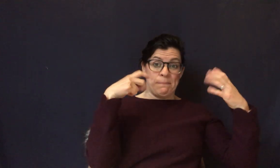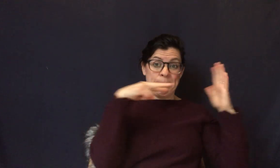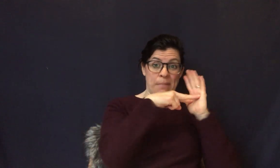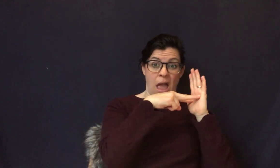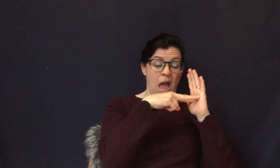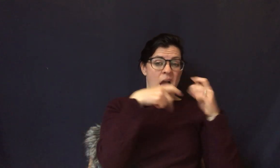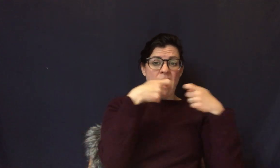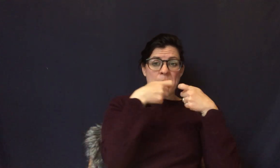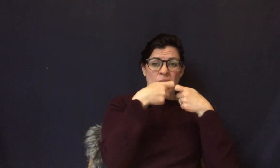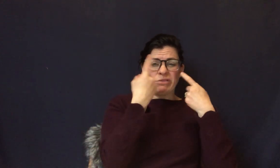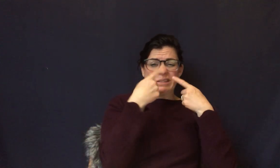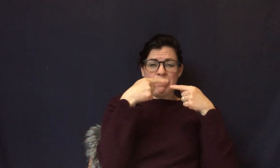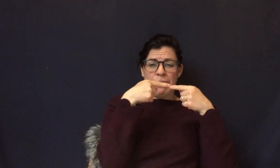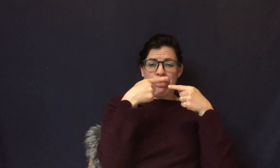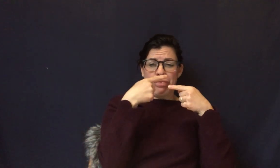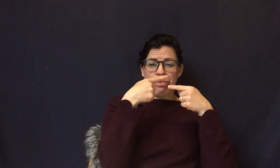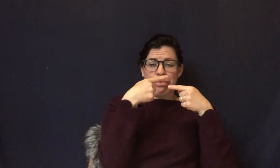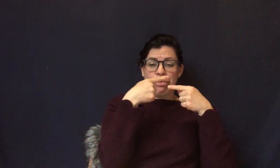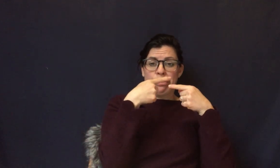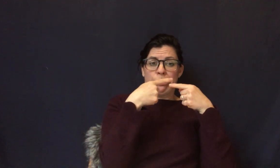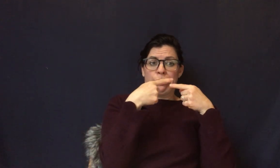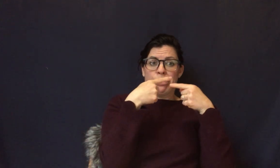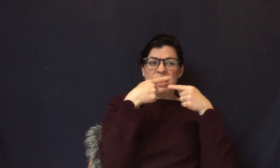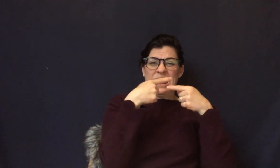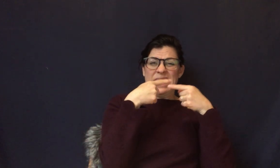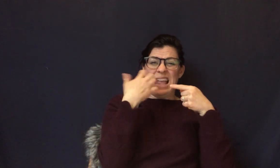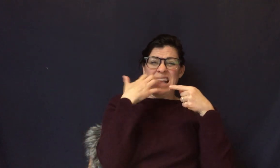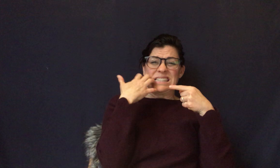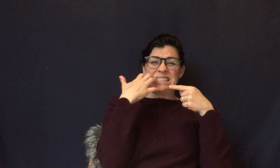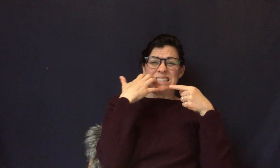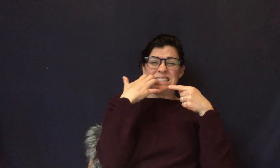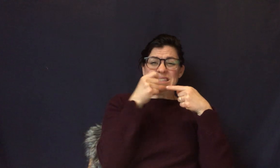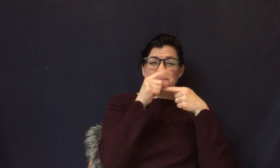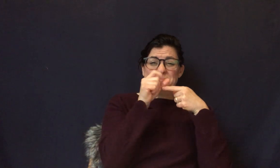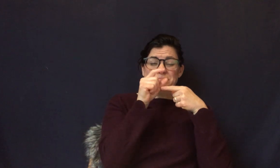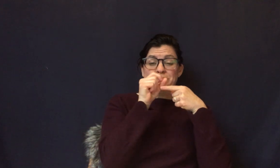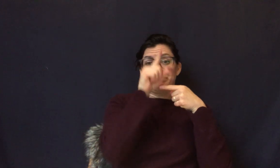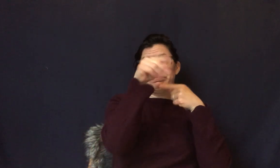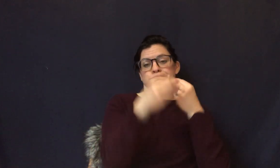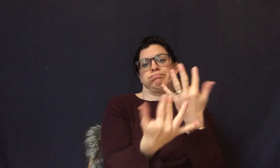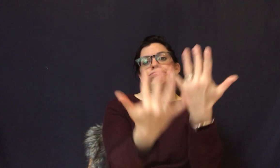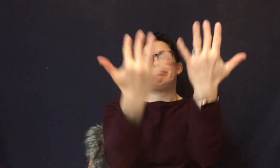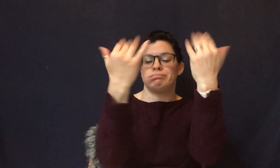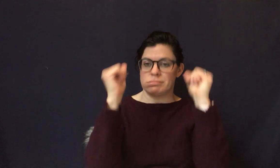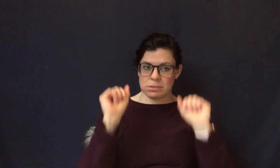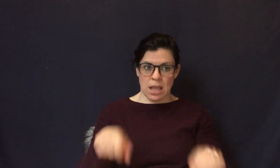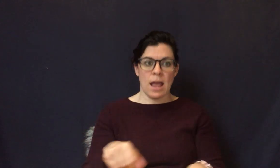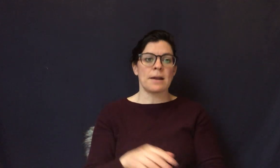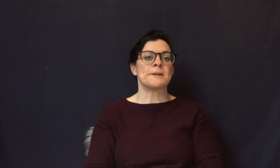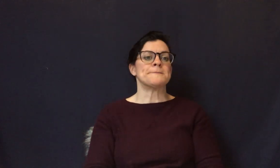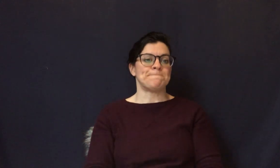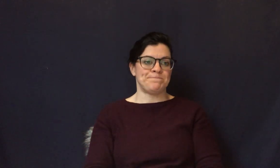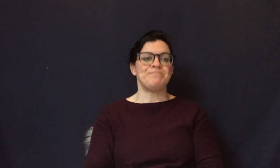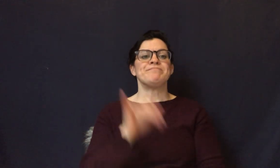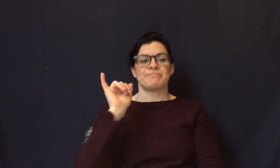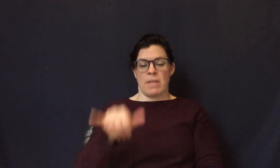we do, okay, because those three types of fires are the most common type,